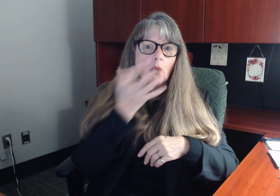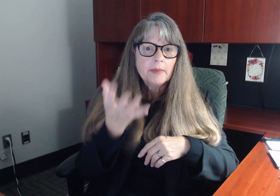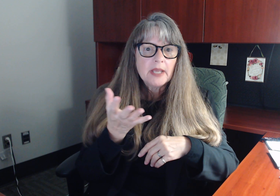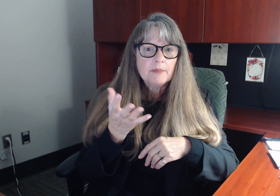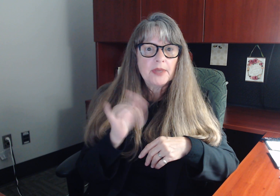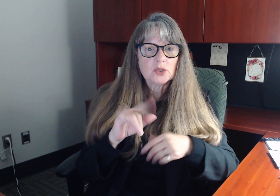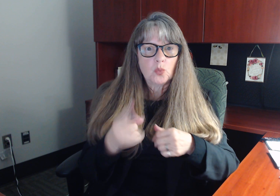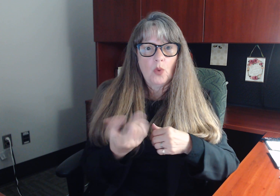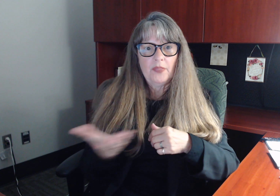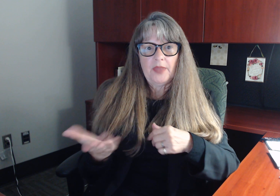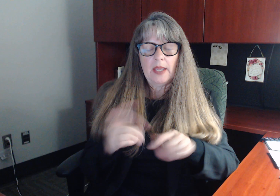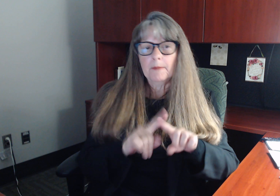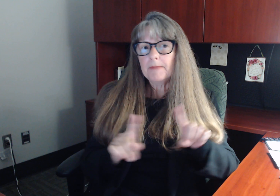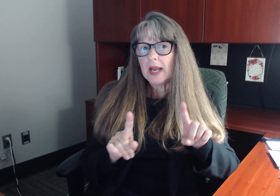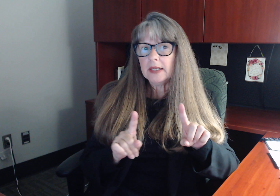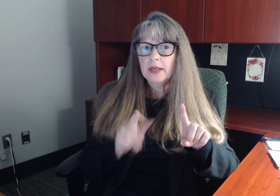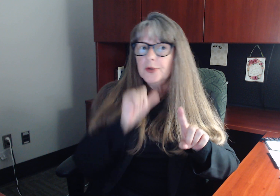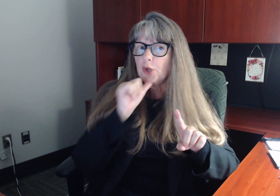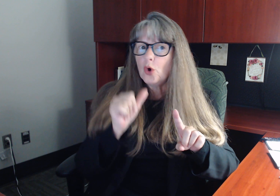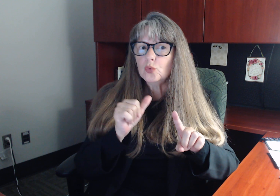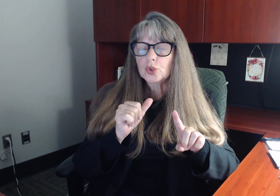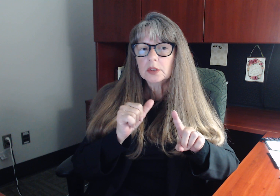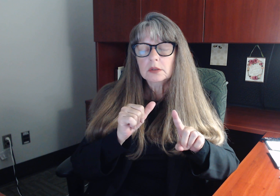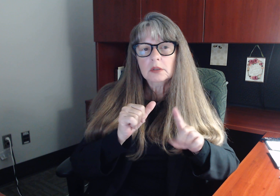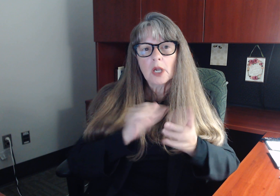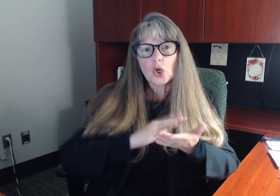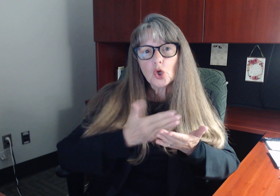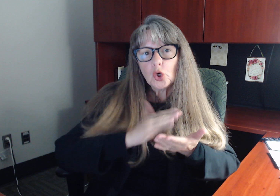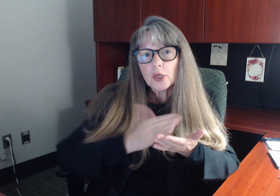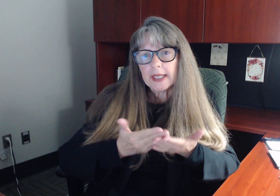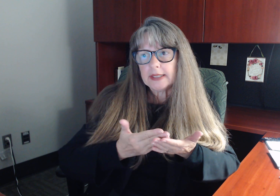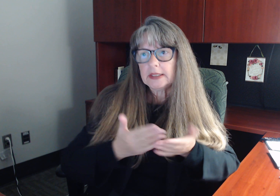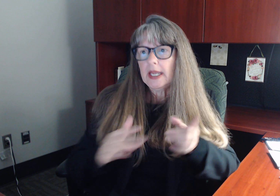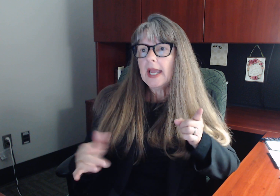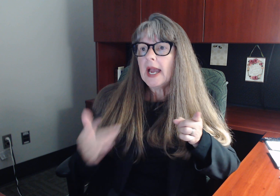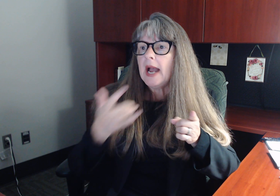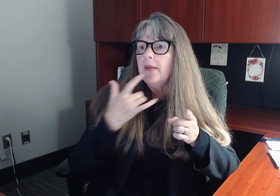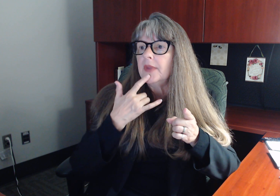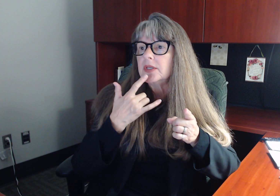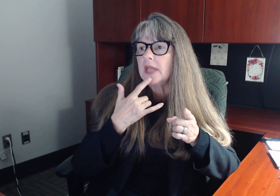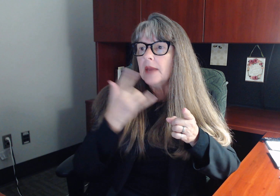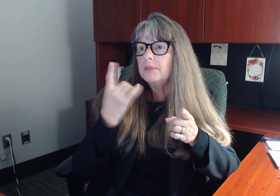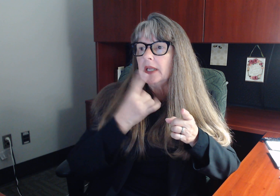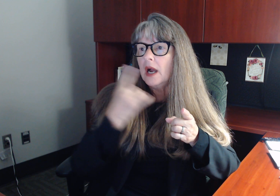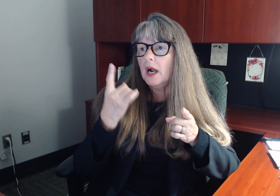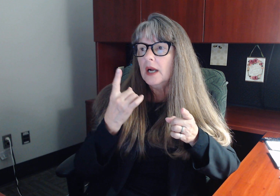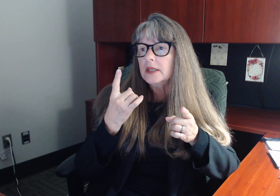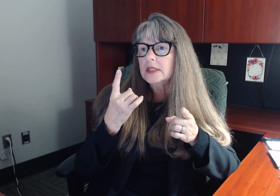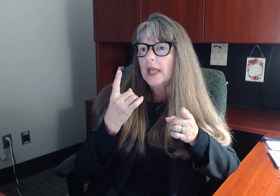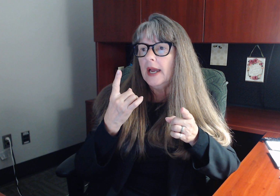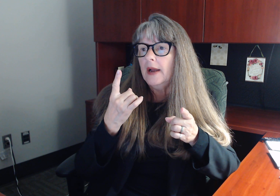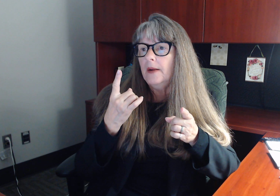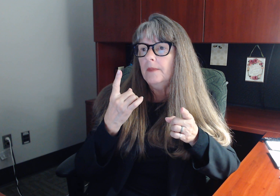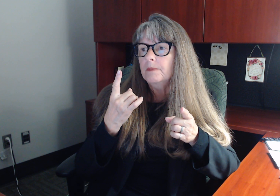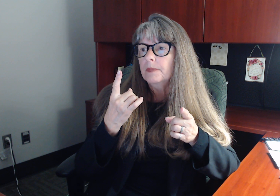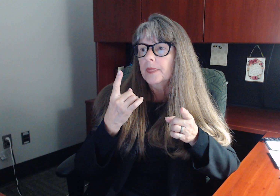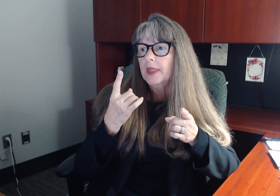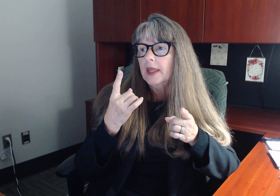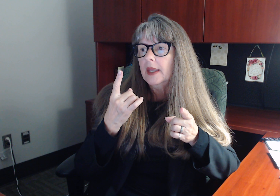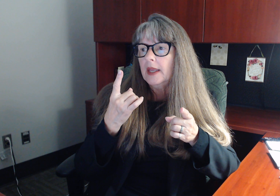it up, that's one thing, but don't cook it. They said because